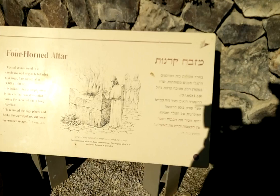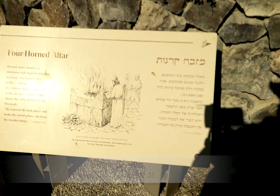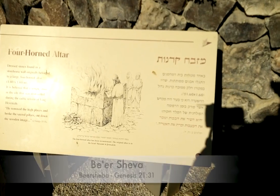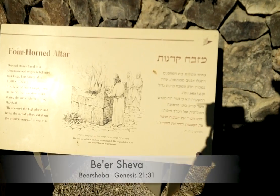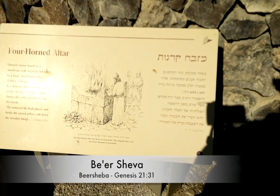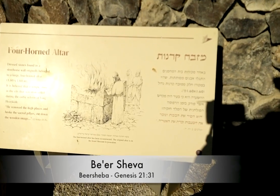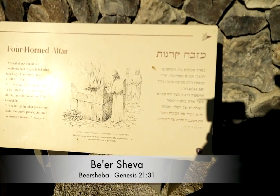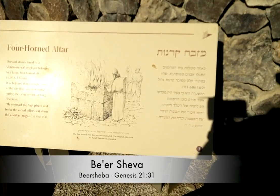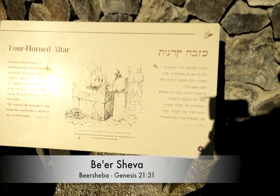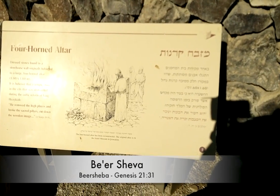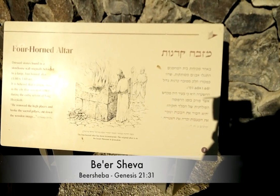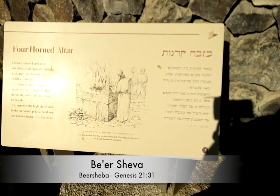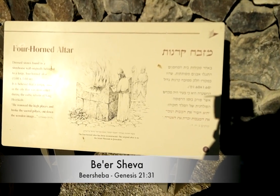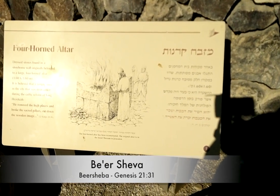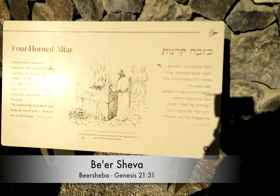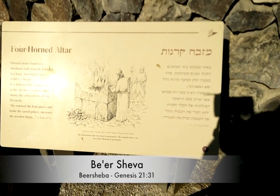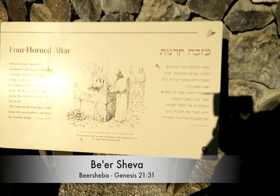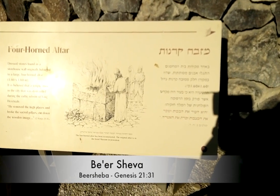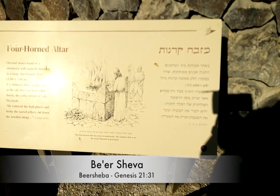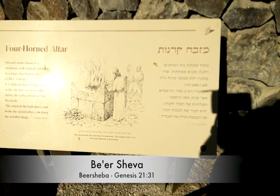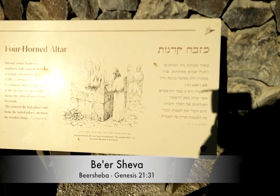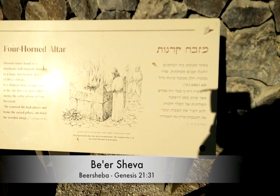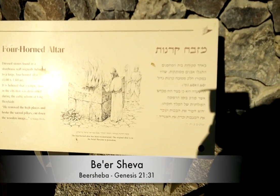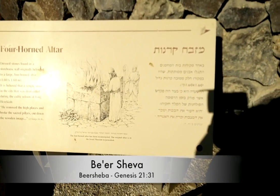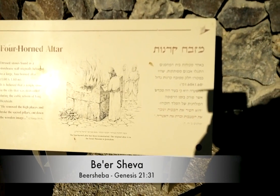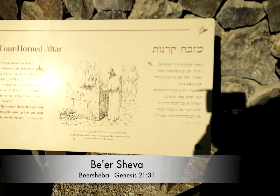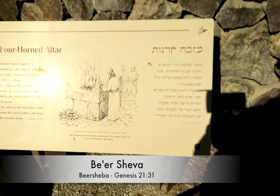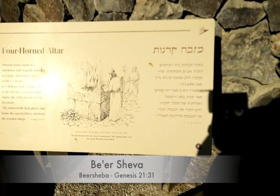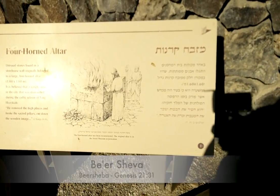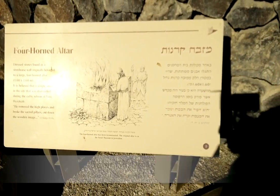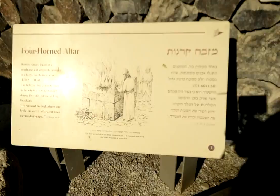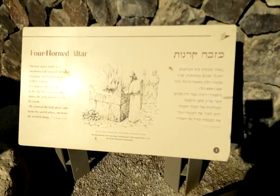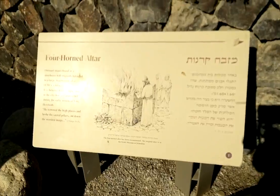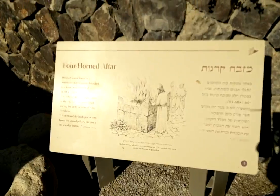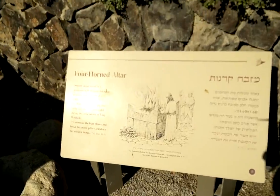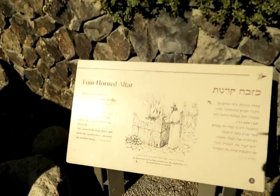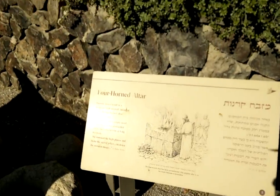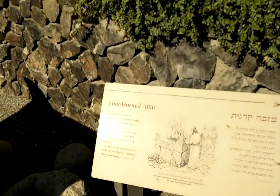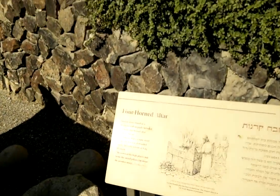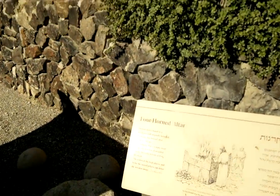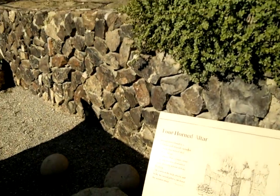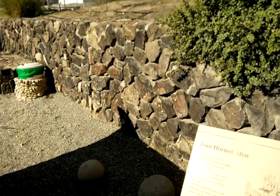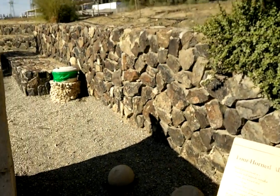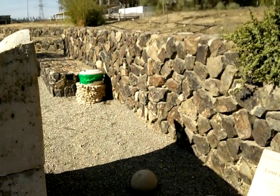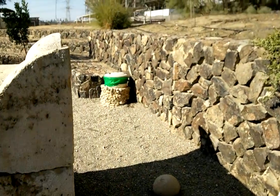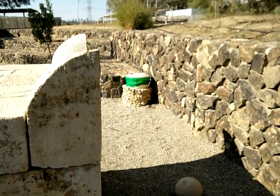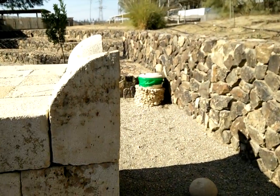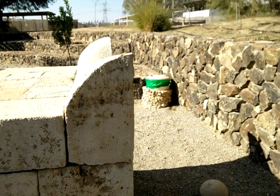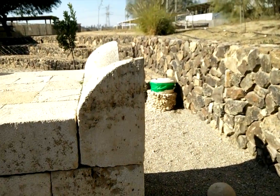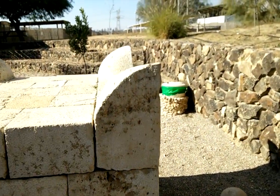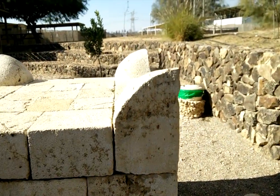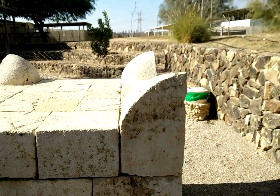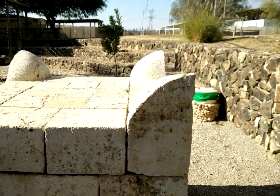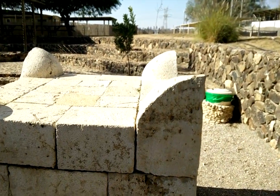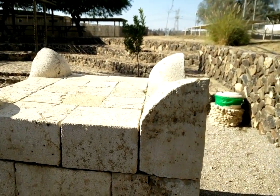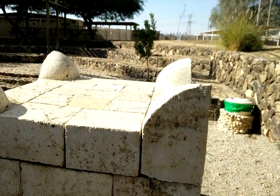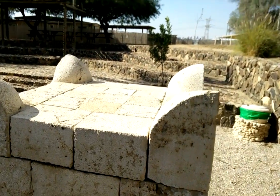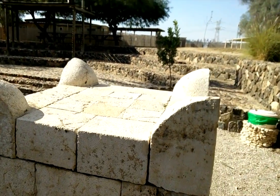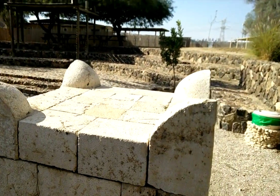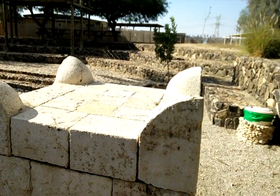So that's a four-horn altar. The Bible talks about seeking refuge by someone going up and grabbing the